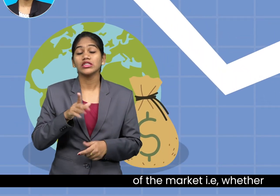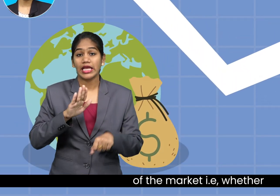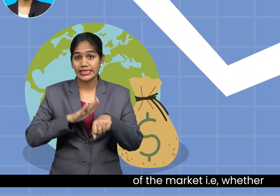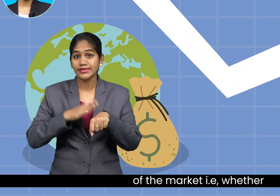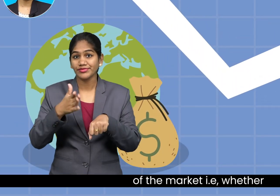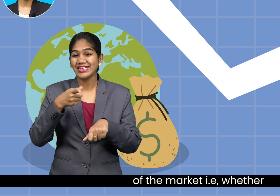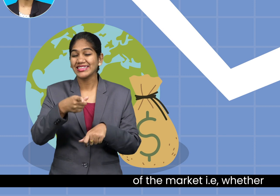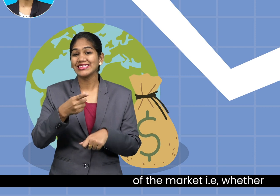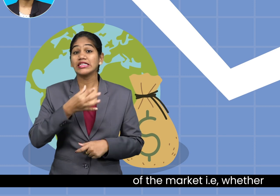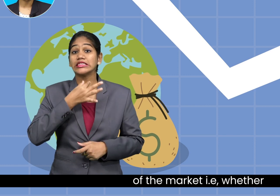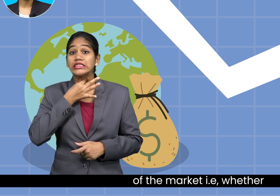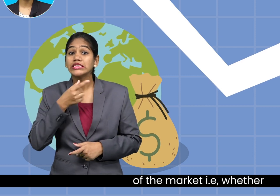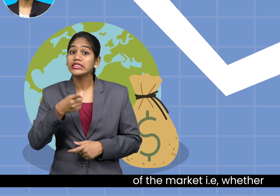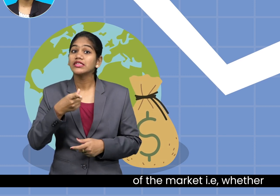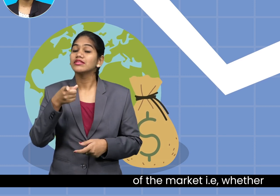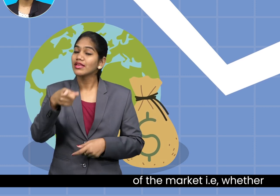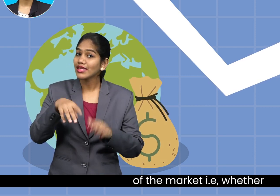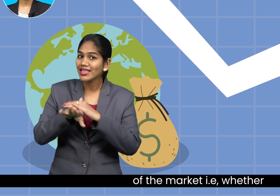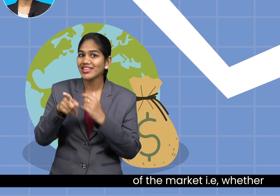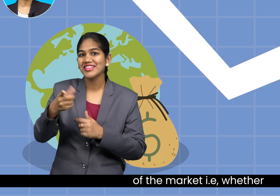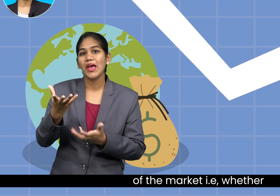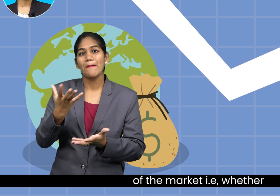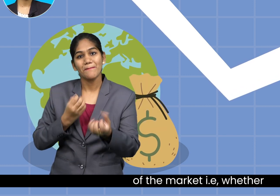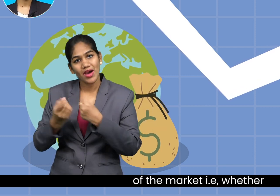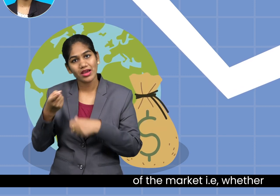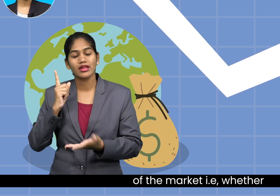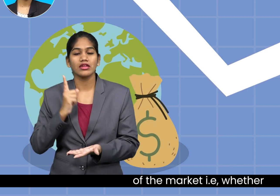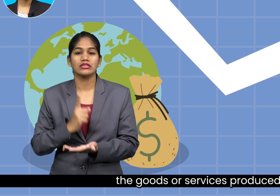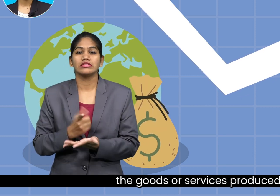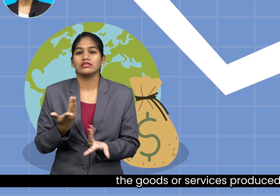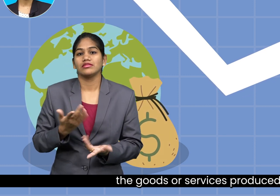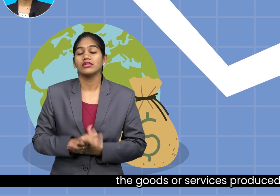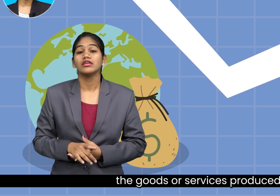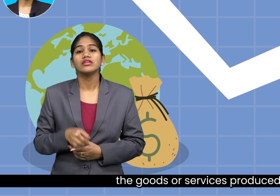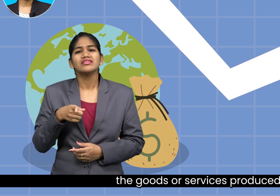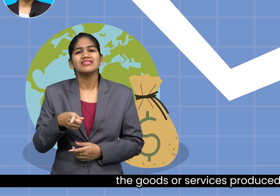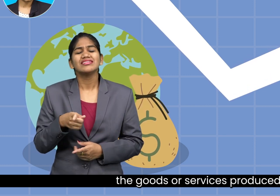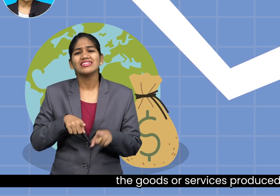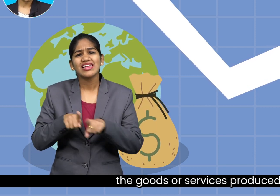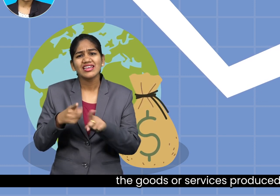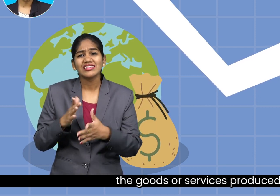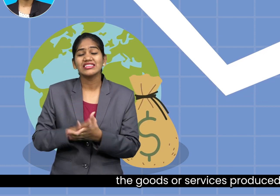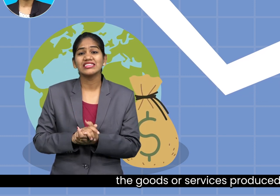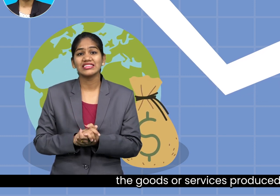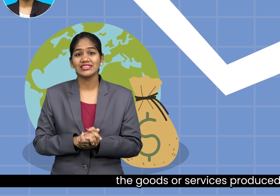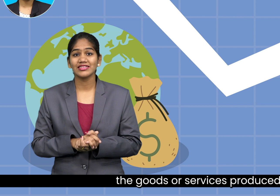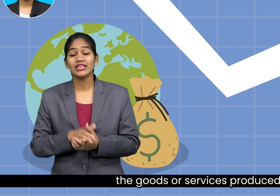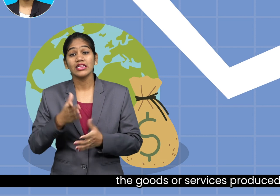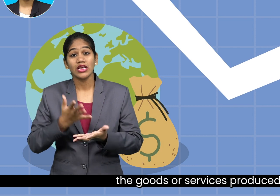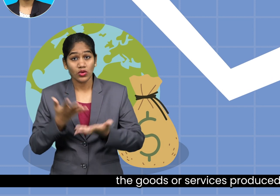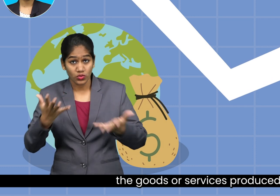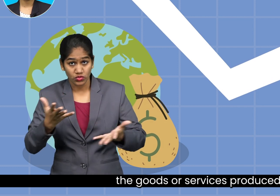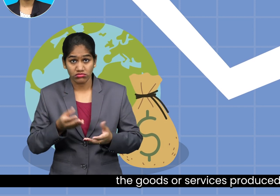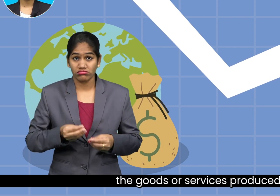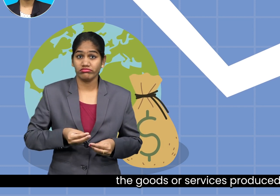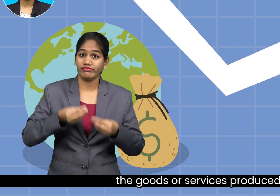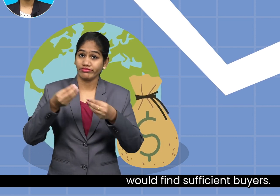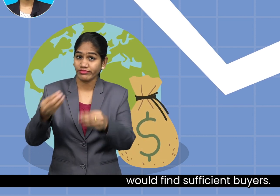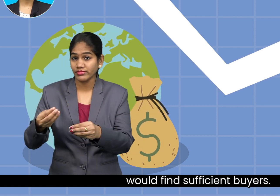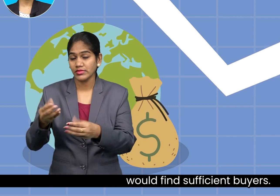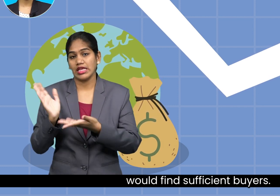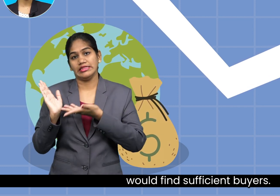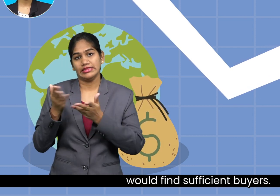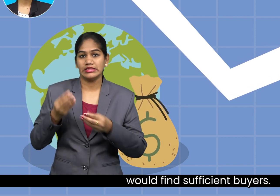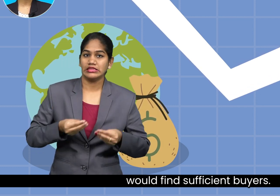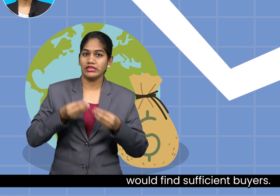of the market, that is, whether the goods or services produced